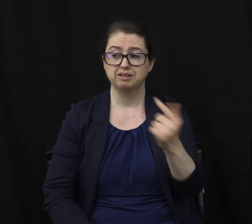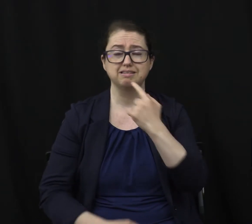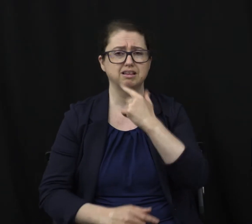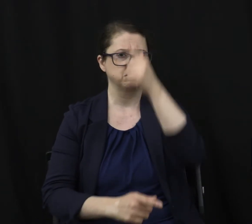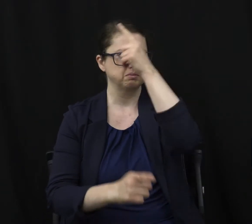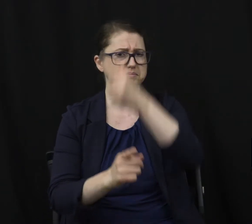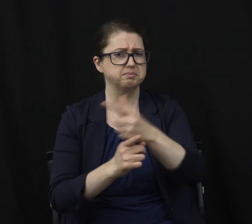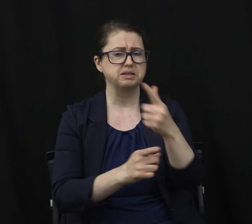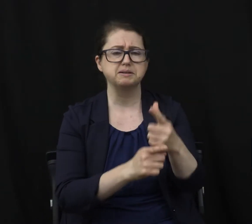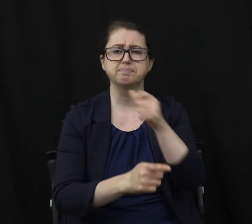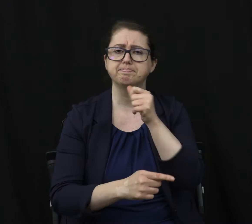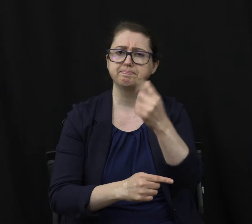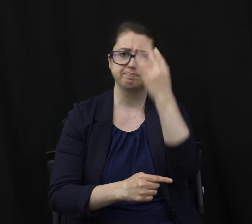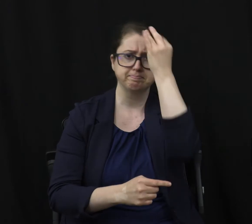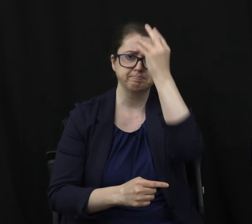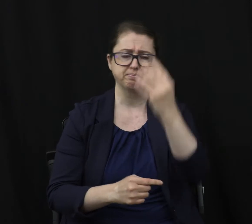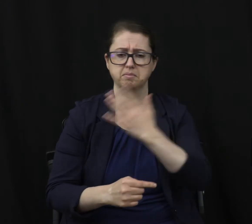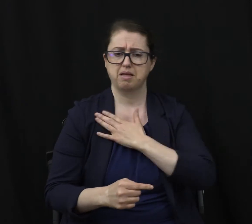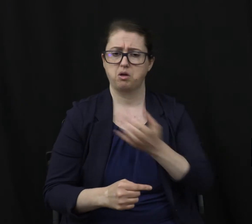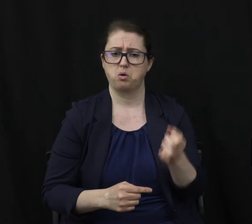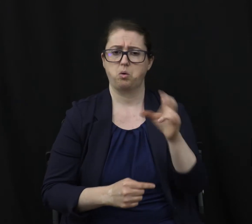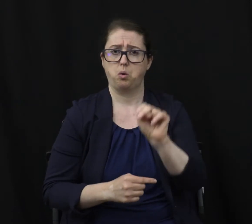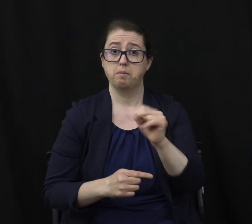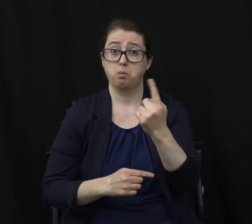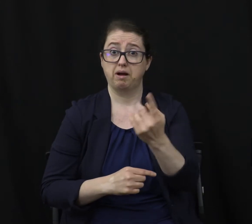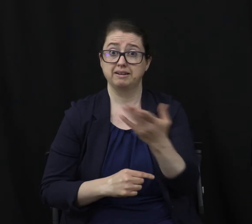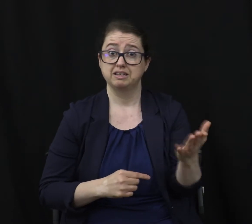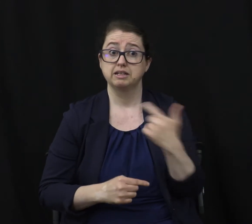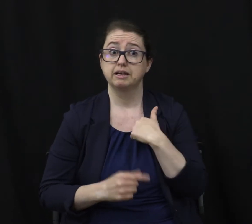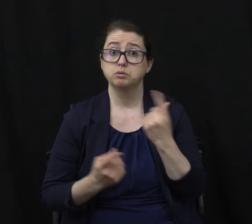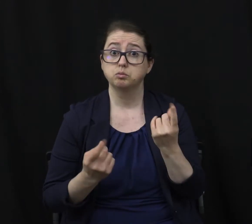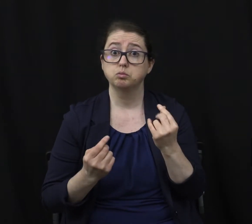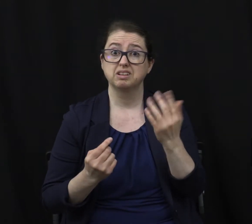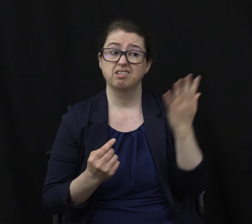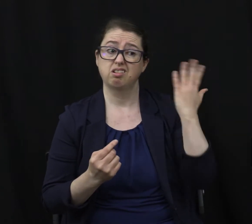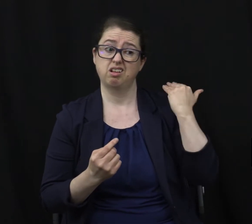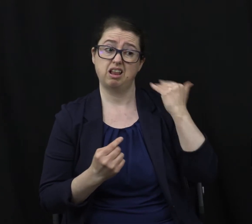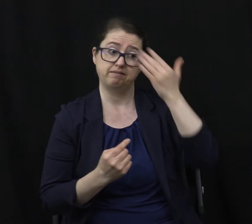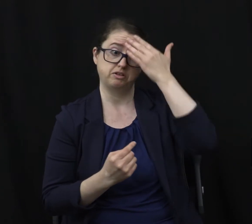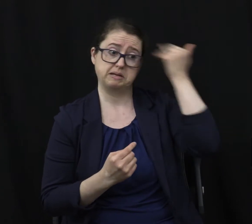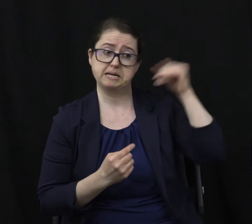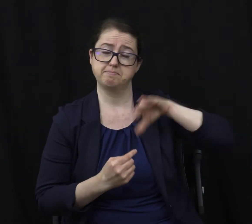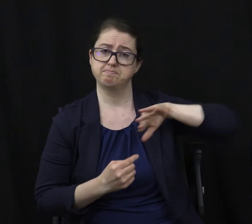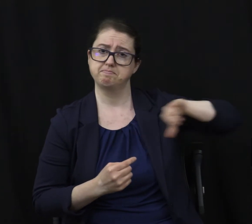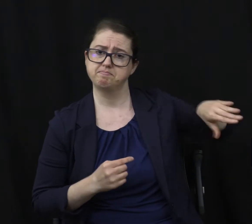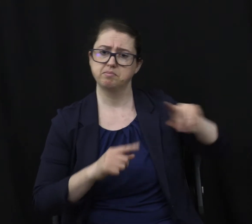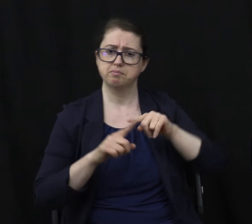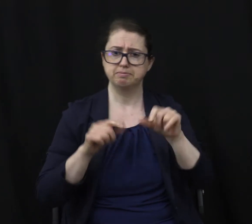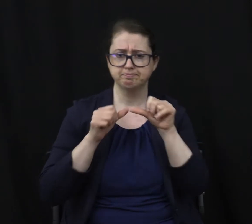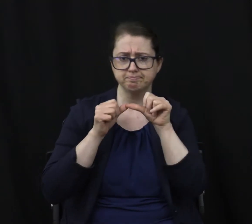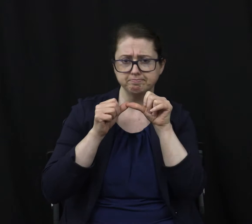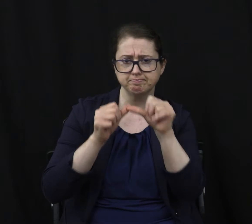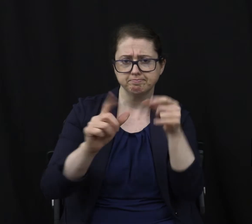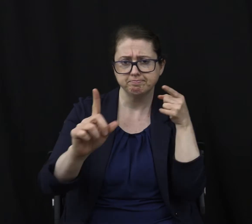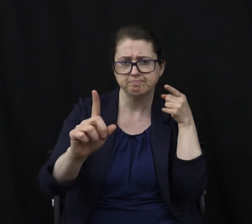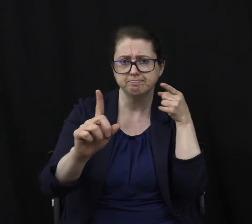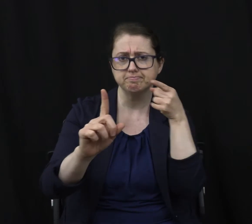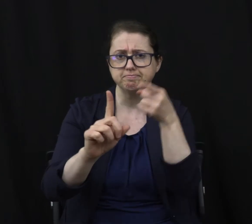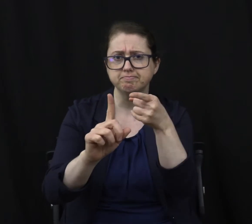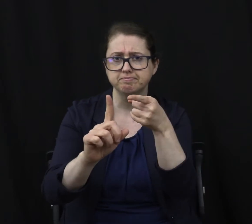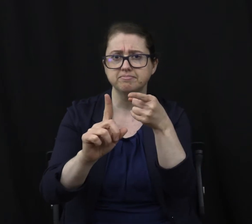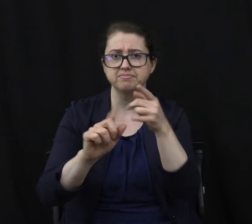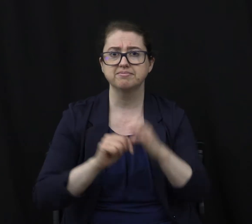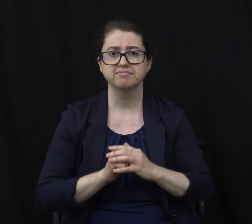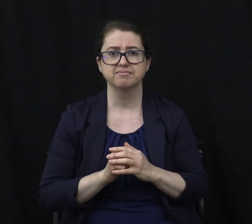do, forgetting what lies behind and straining forward to what lies ahead." Here is how you will get